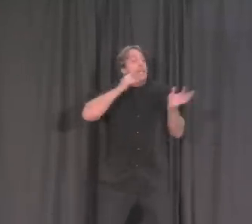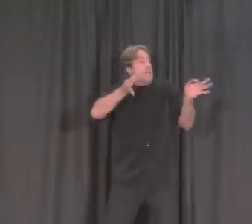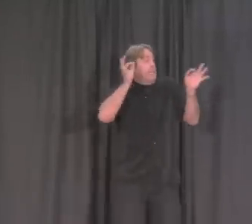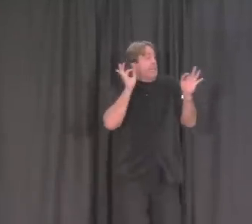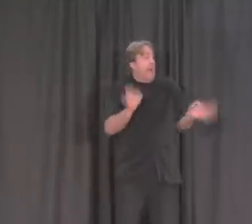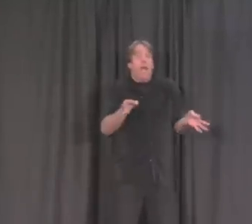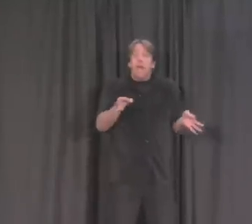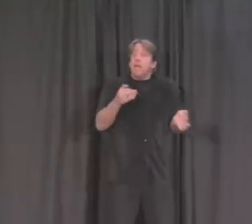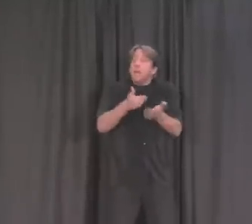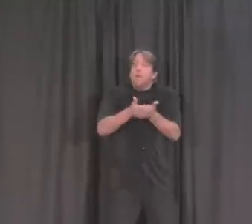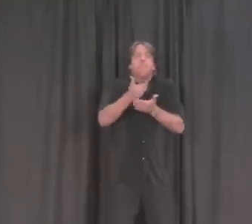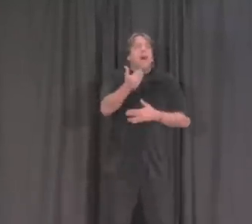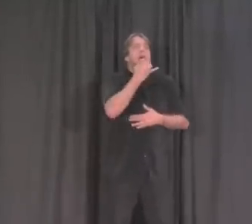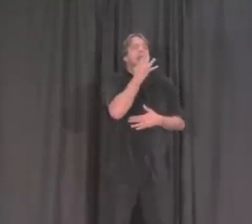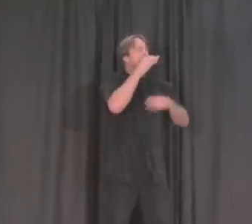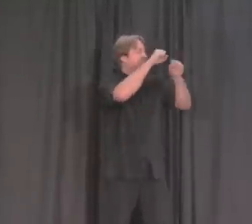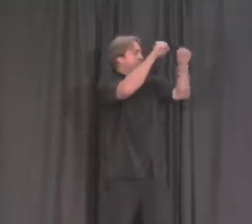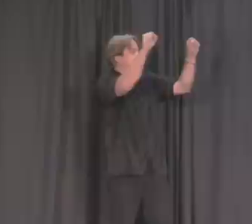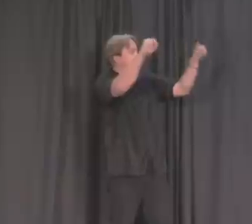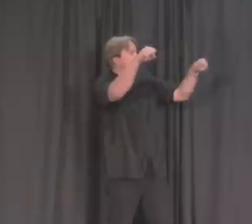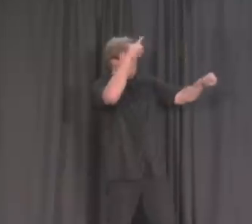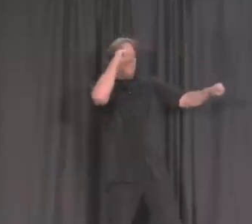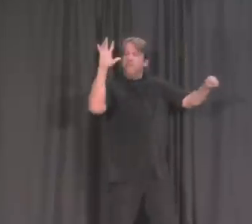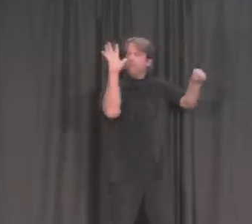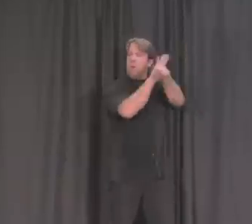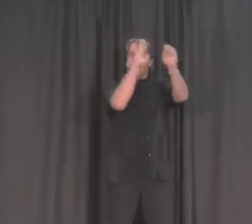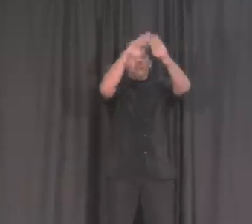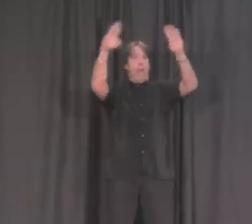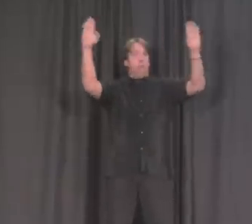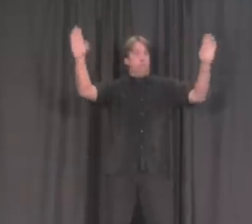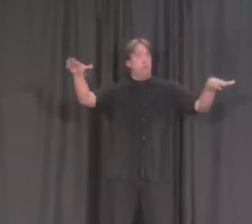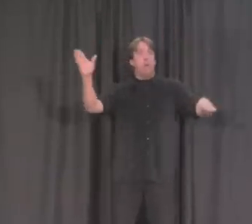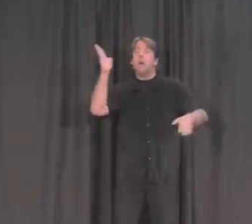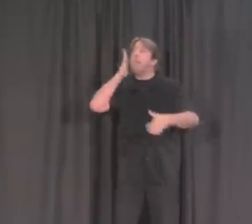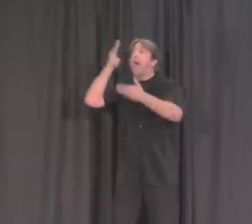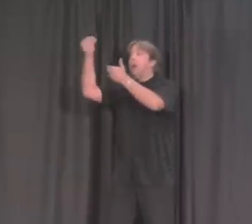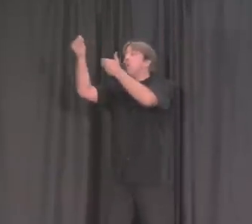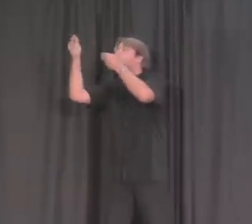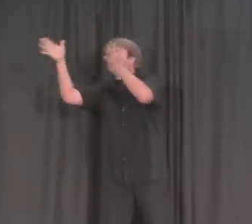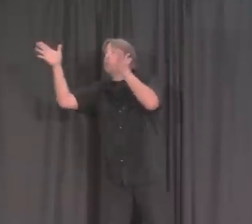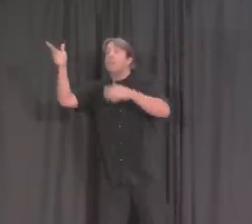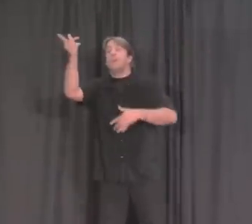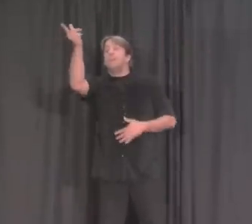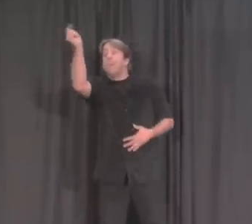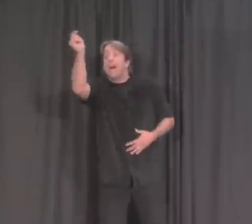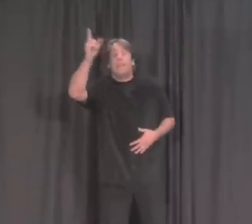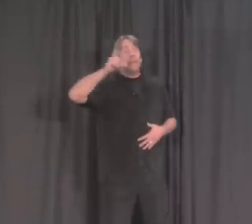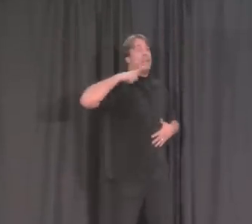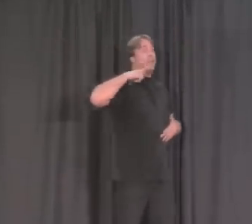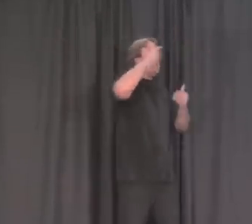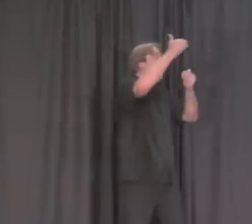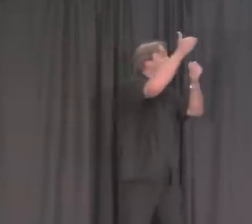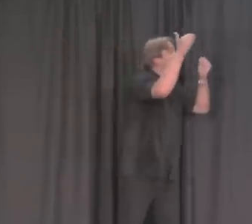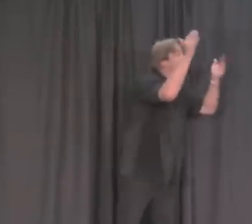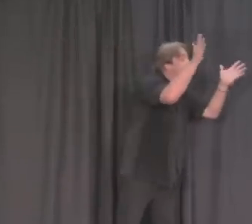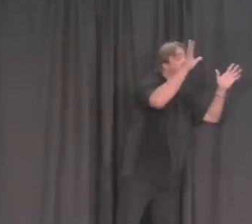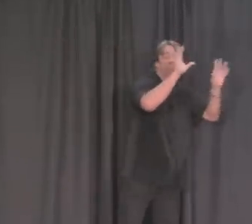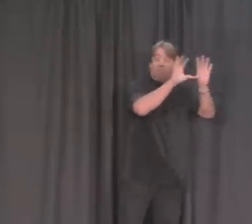I remember the day my parents decided to buy a light system for the entire house. They put one in the bedroom, light in the